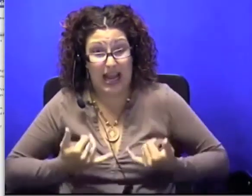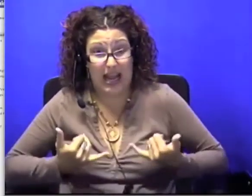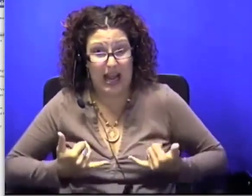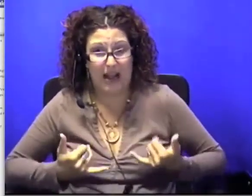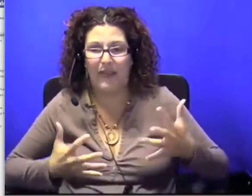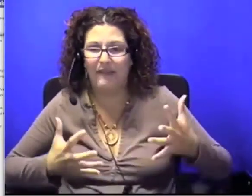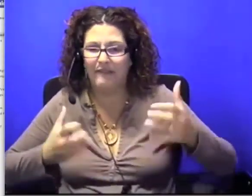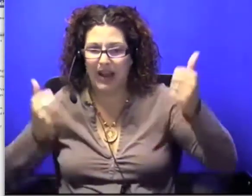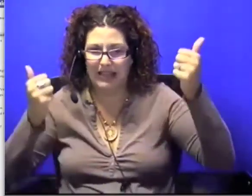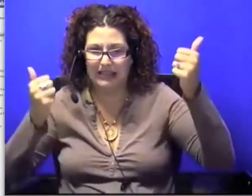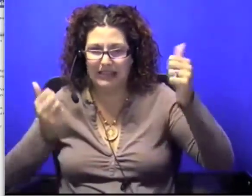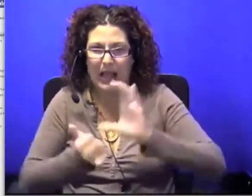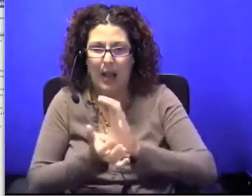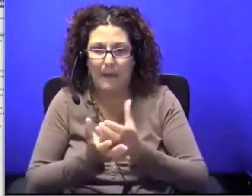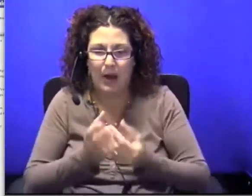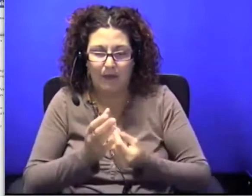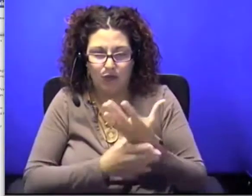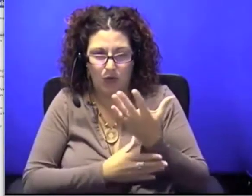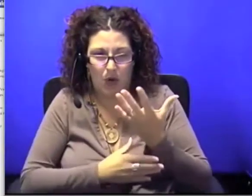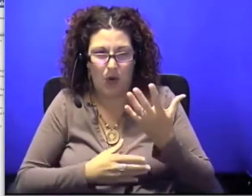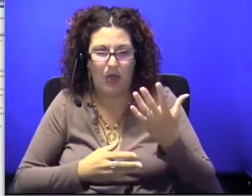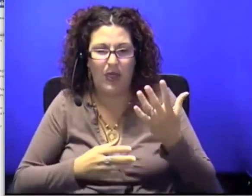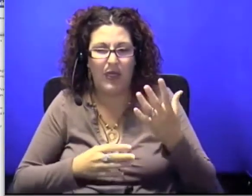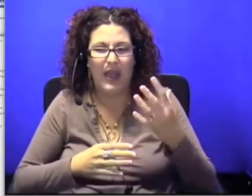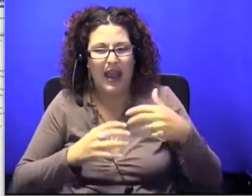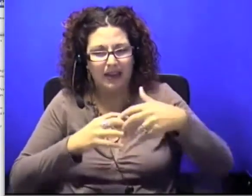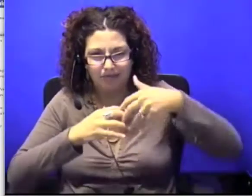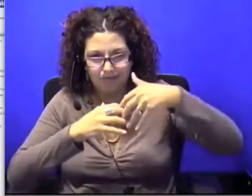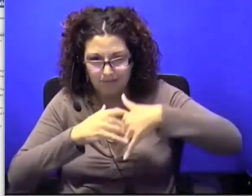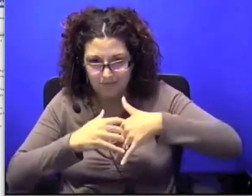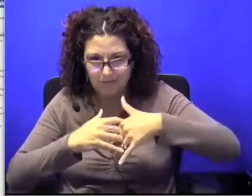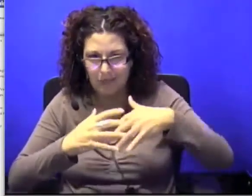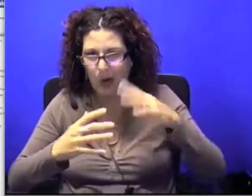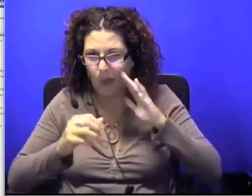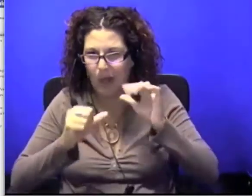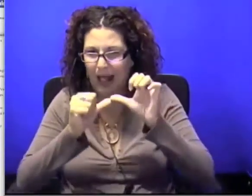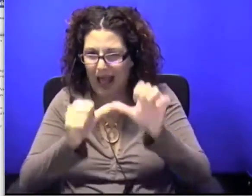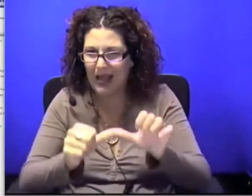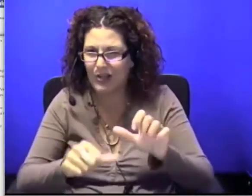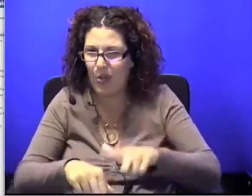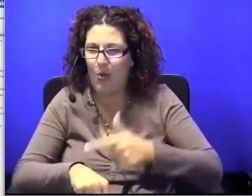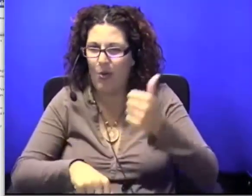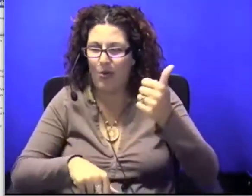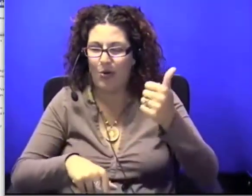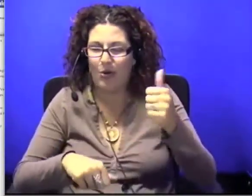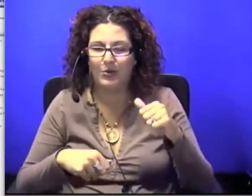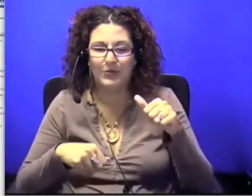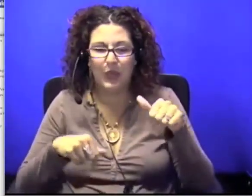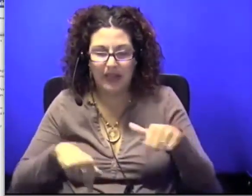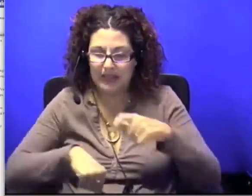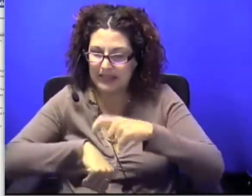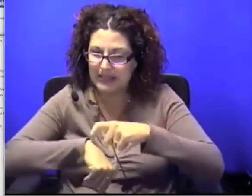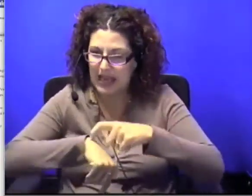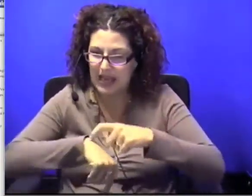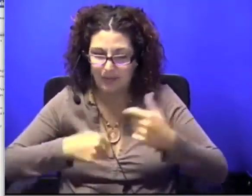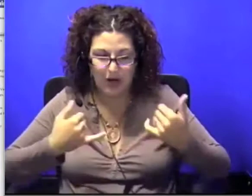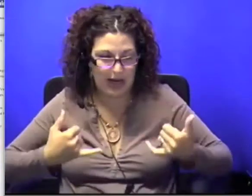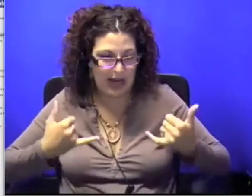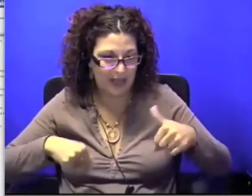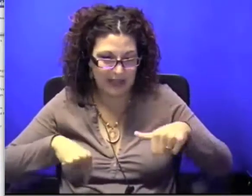very beginning are the ones that have the fastest amount of growth and the deepest amount of growth that lasts the longest. So this is the time, folks.